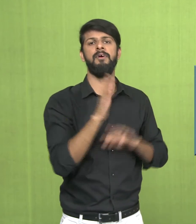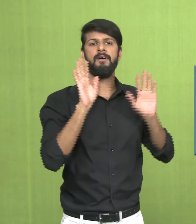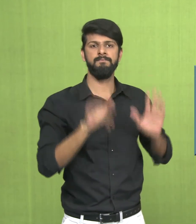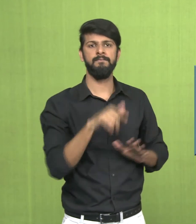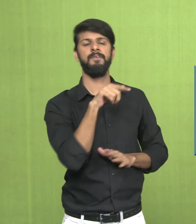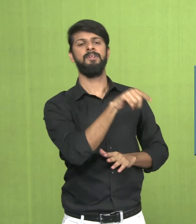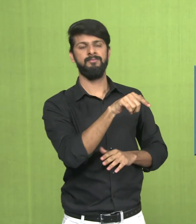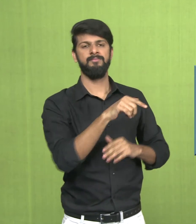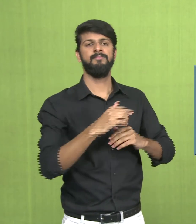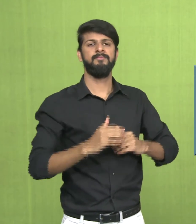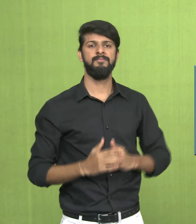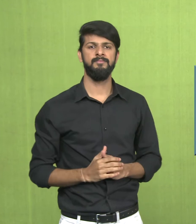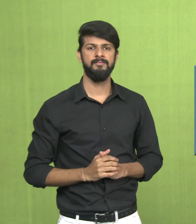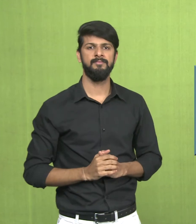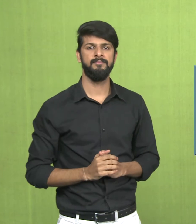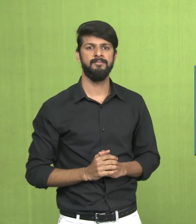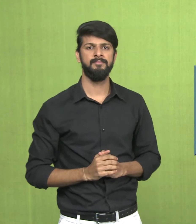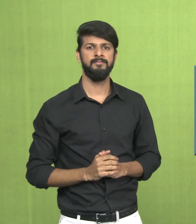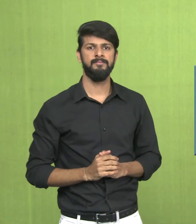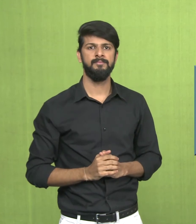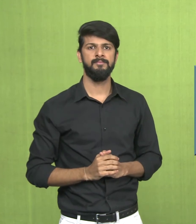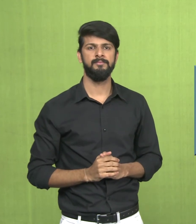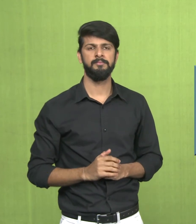was not true. There were more similar centers.